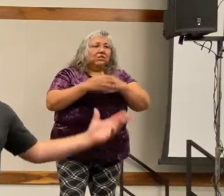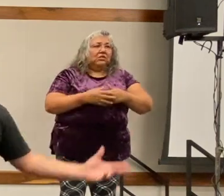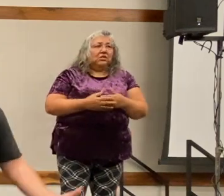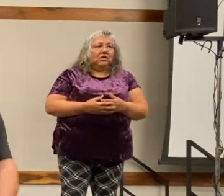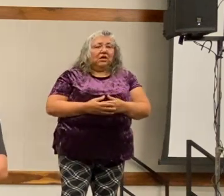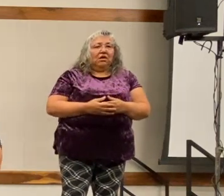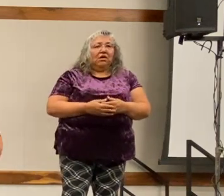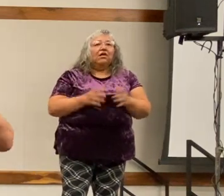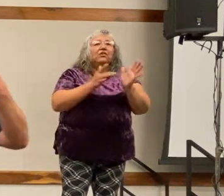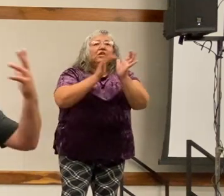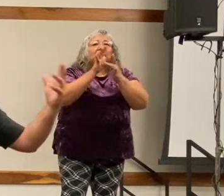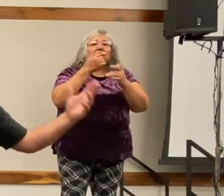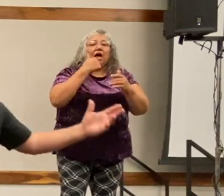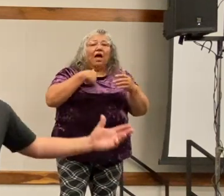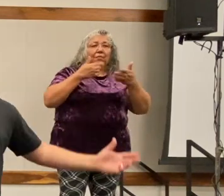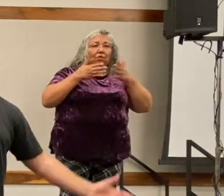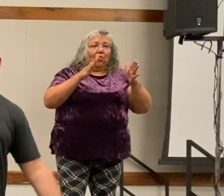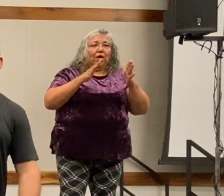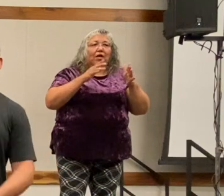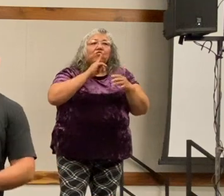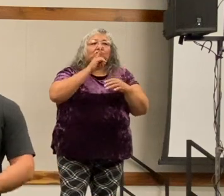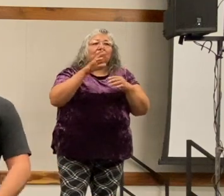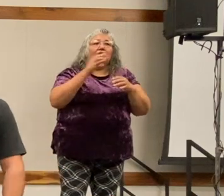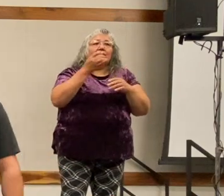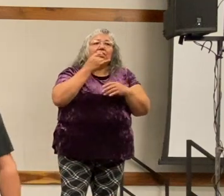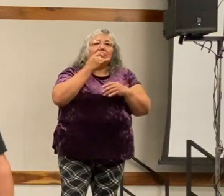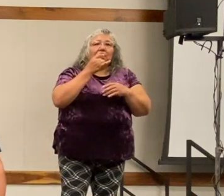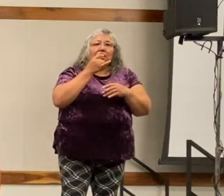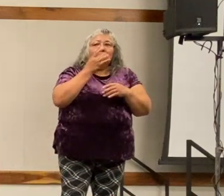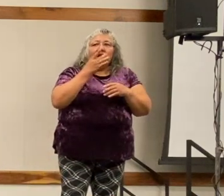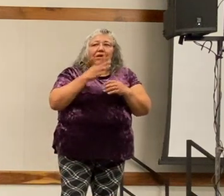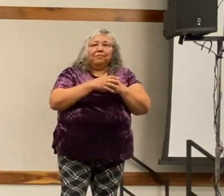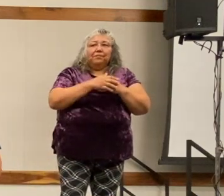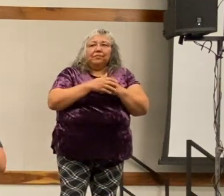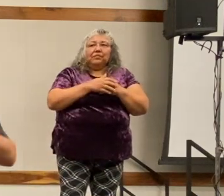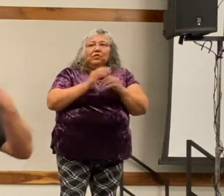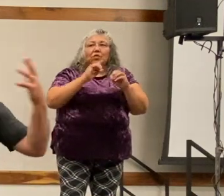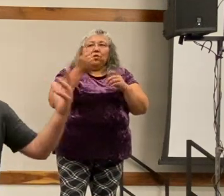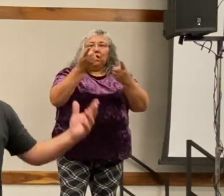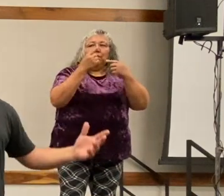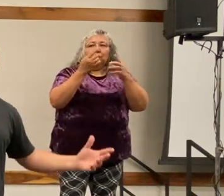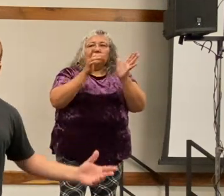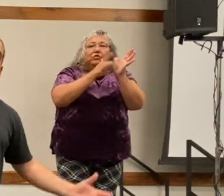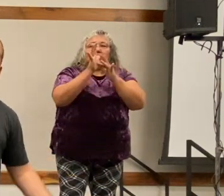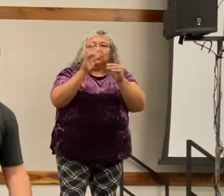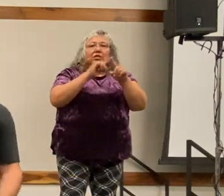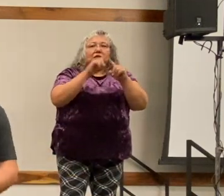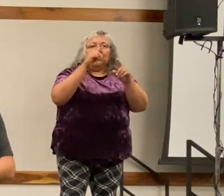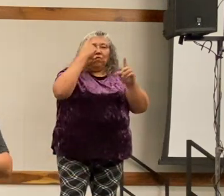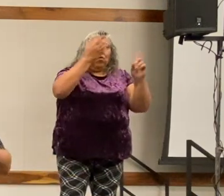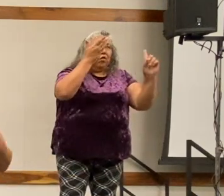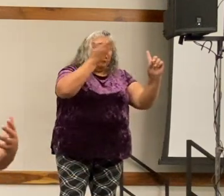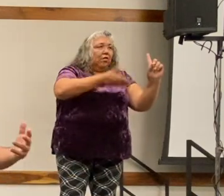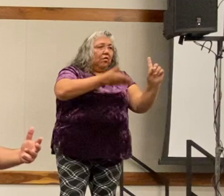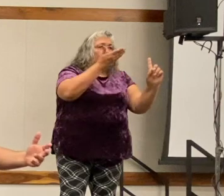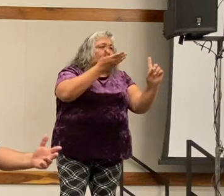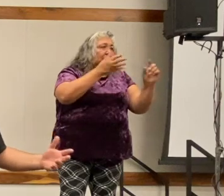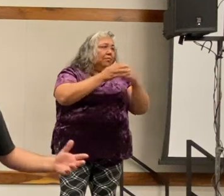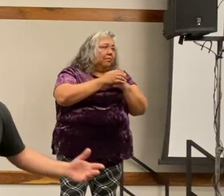says that I am the way, the truth, and the life. And no one comes to the Father except for me. Oh, how I love